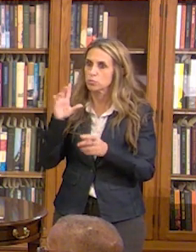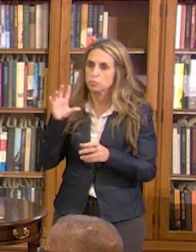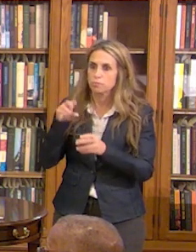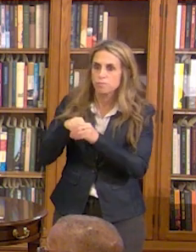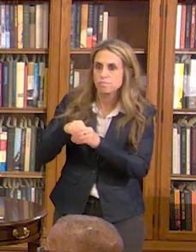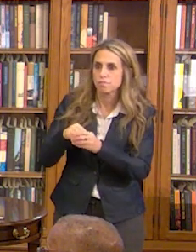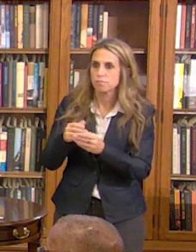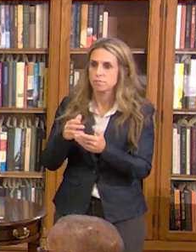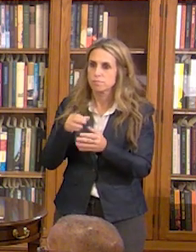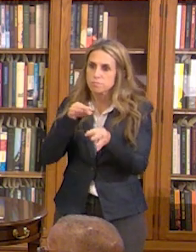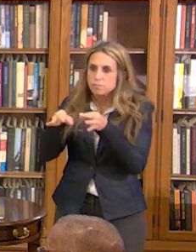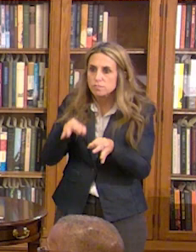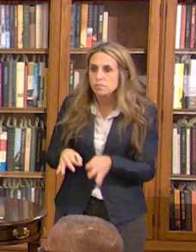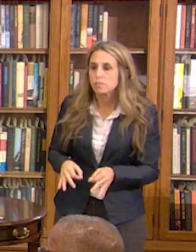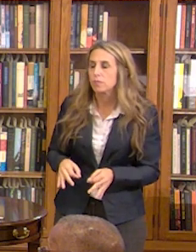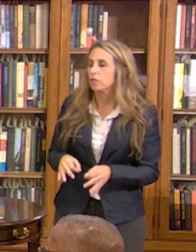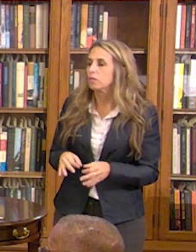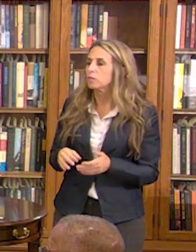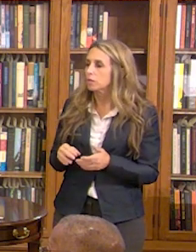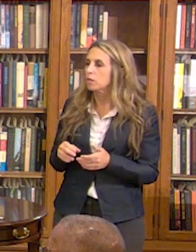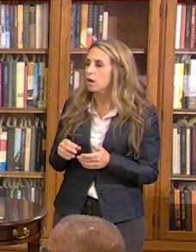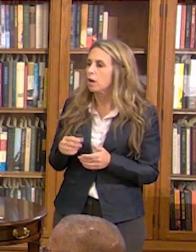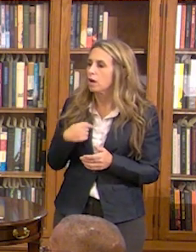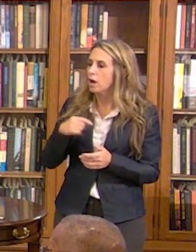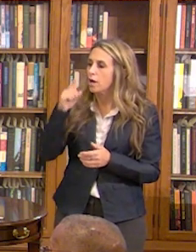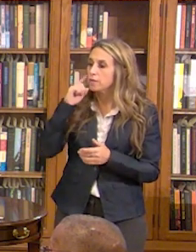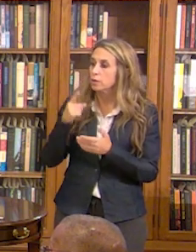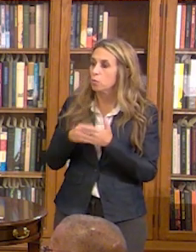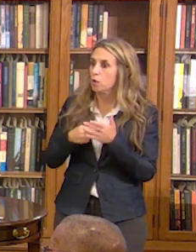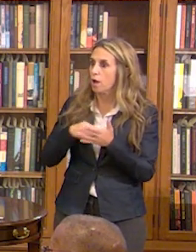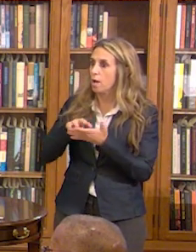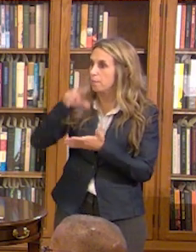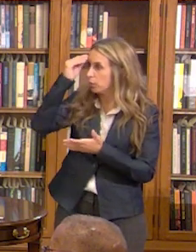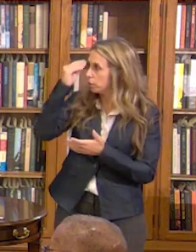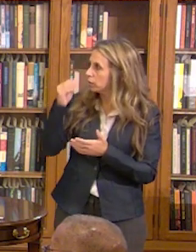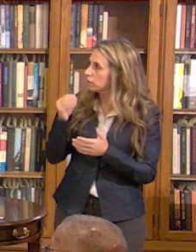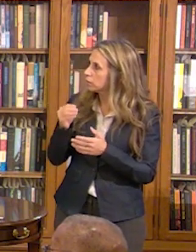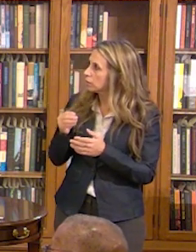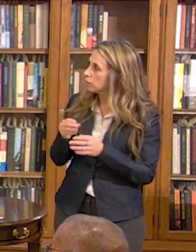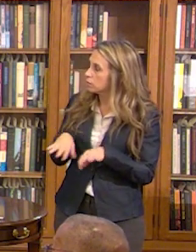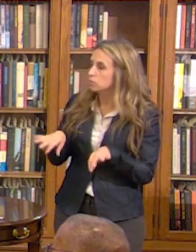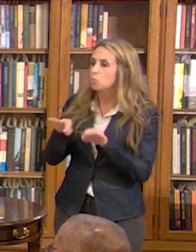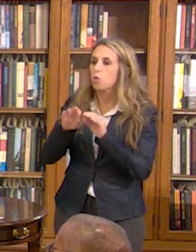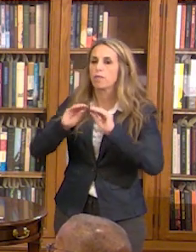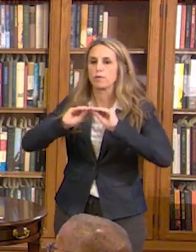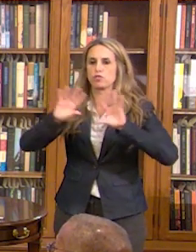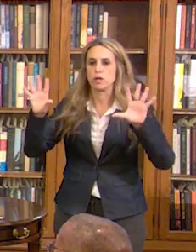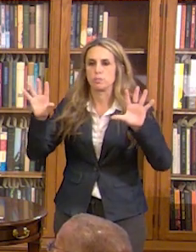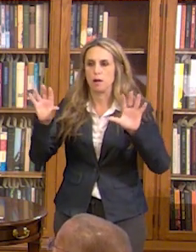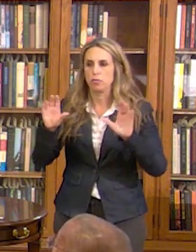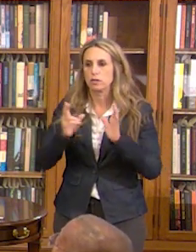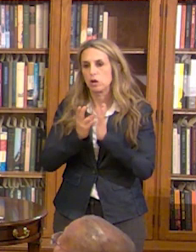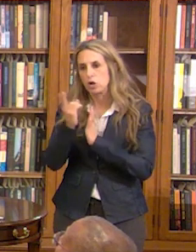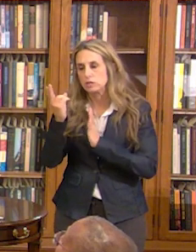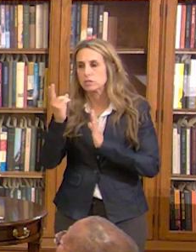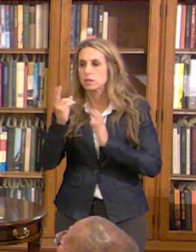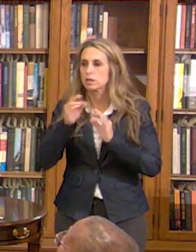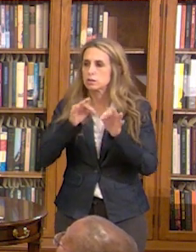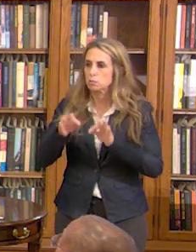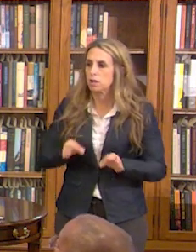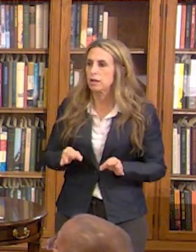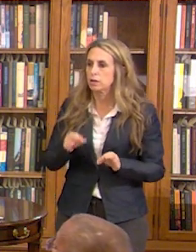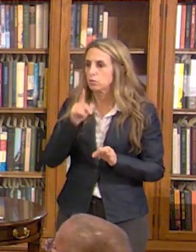explain and so I think that what I what I'm learning is the importance of transparency and explaining goes a